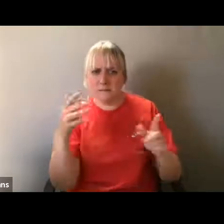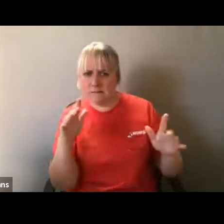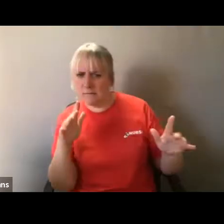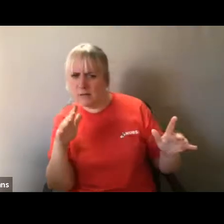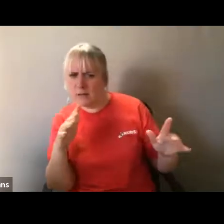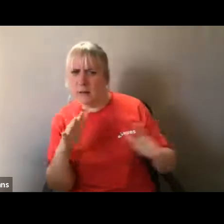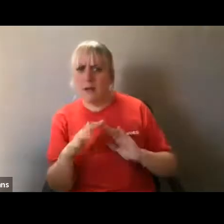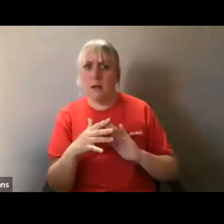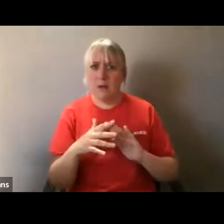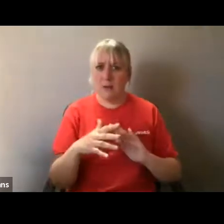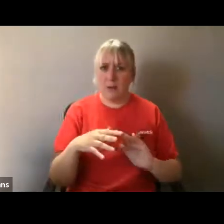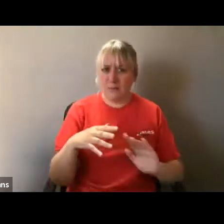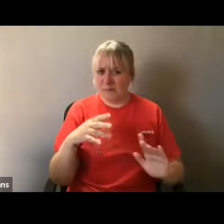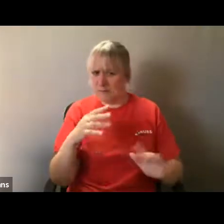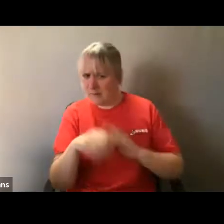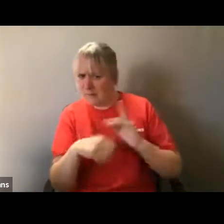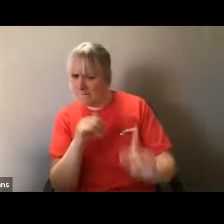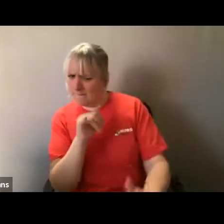suspicious of the social model.